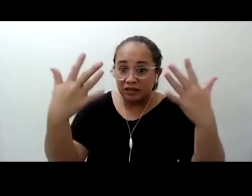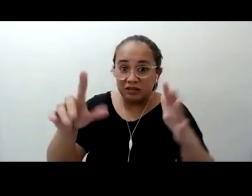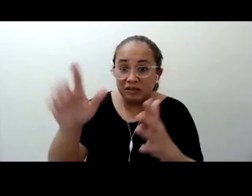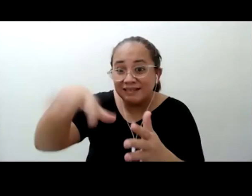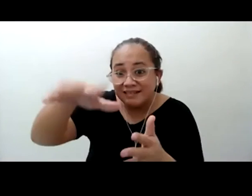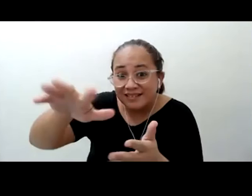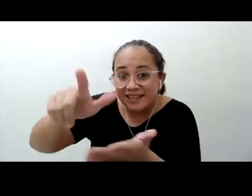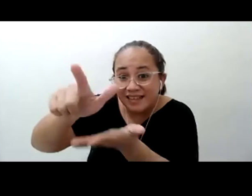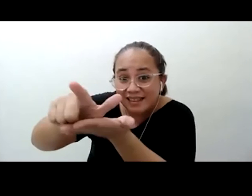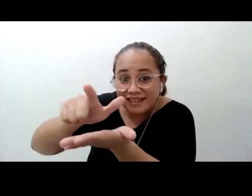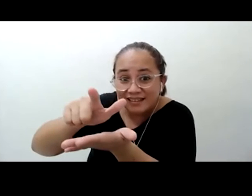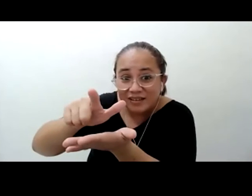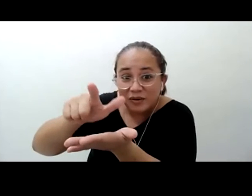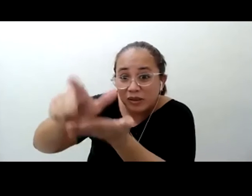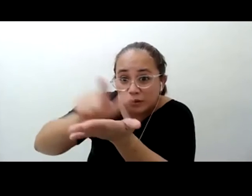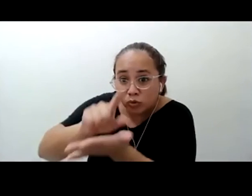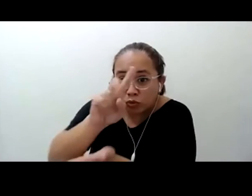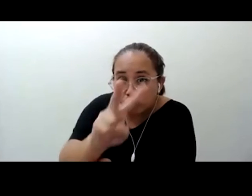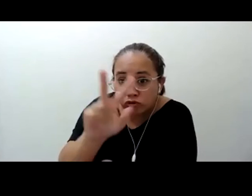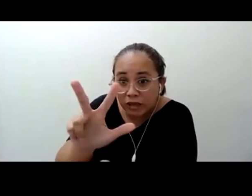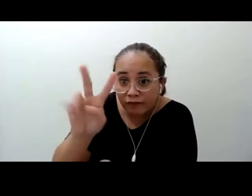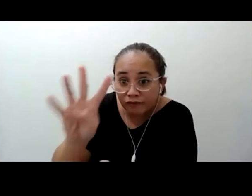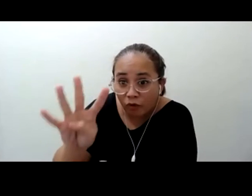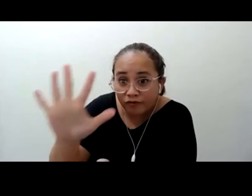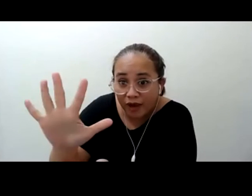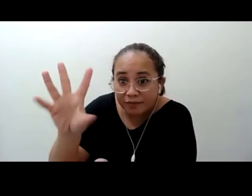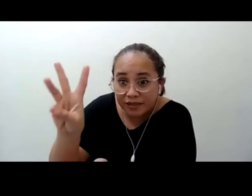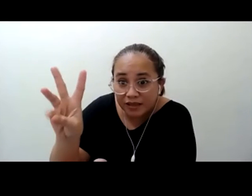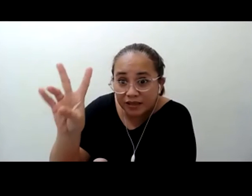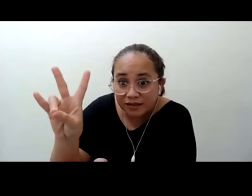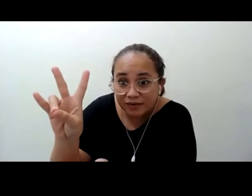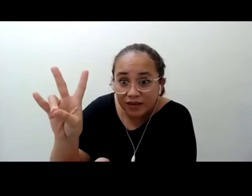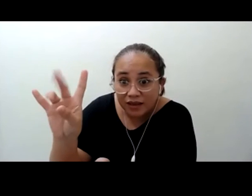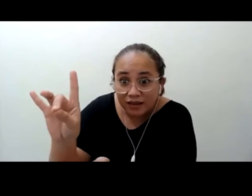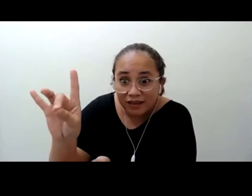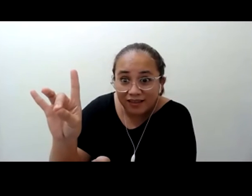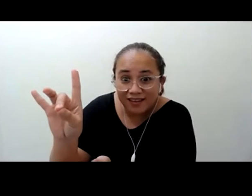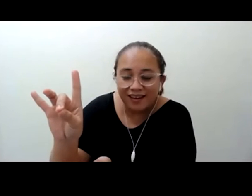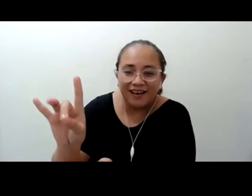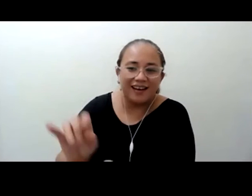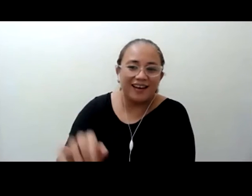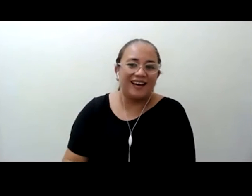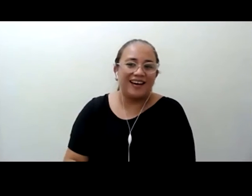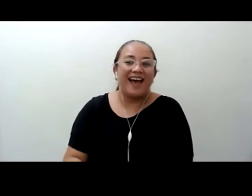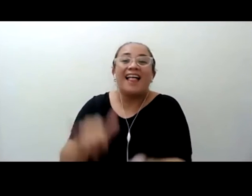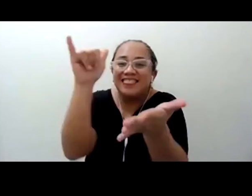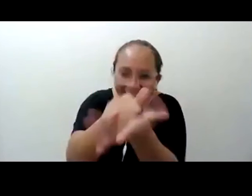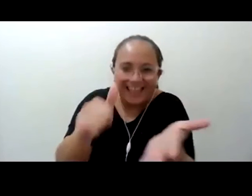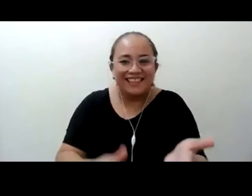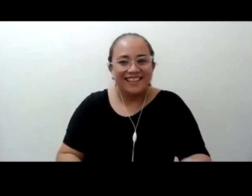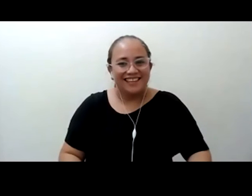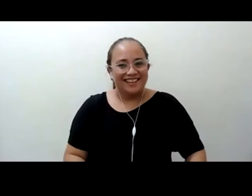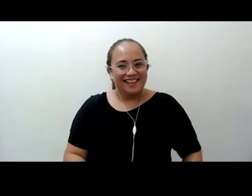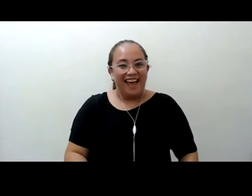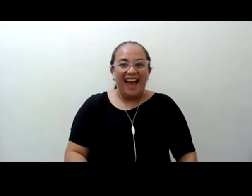the signs one-handed from lesson 2, 3, 4, 5, 6, 7, and 8? Oh, not yet. Not yet. Not yet. That's what I want you to